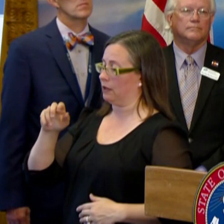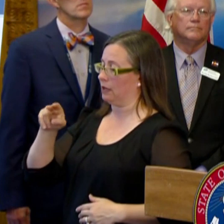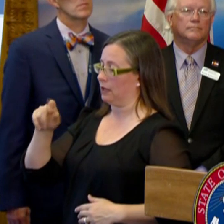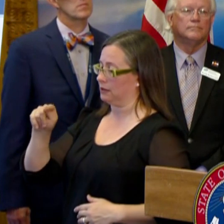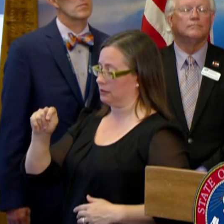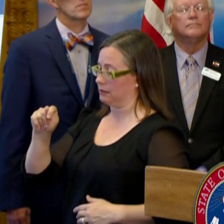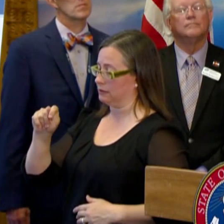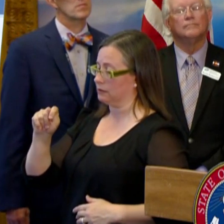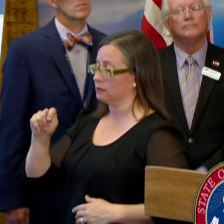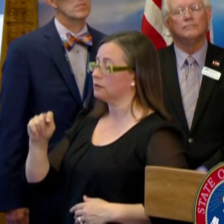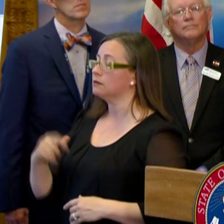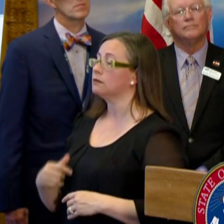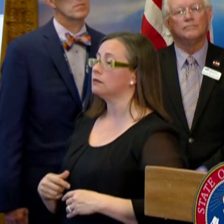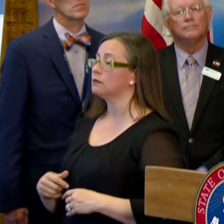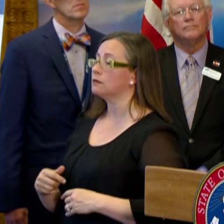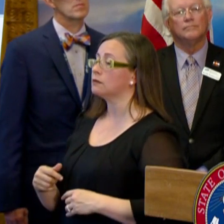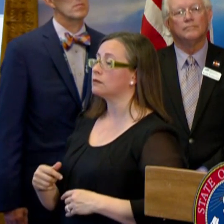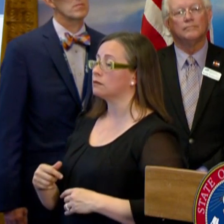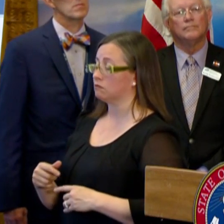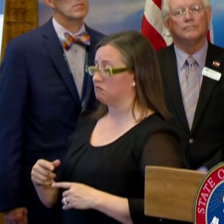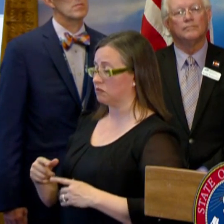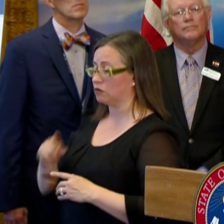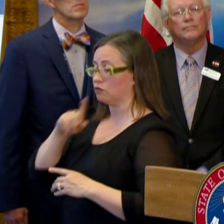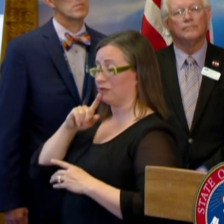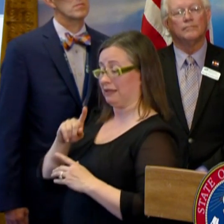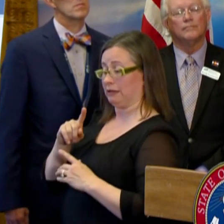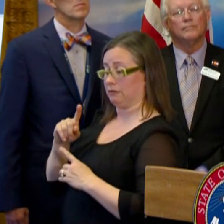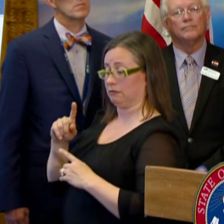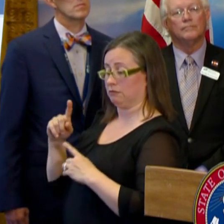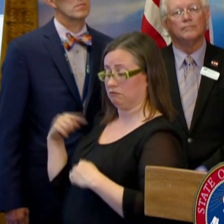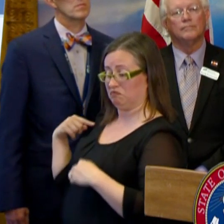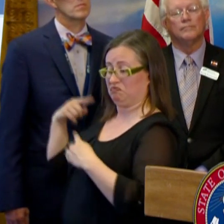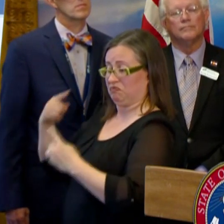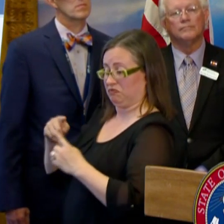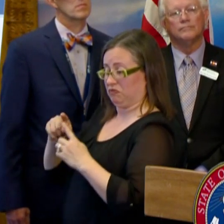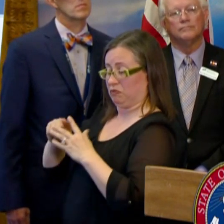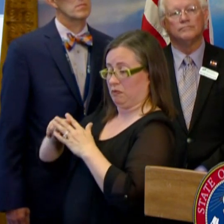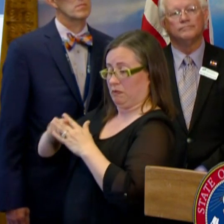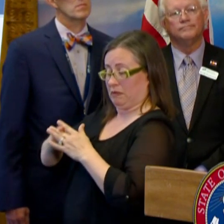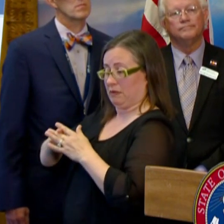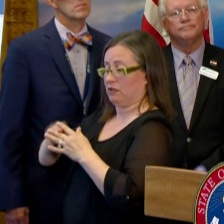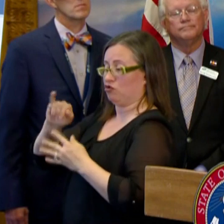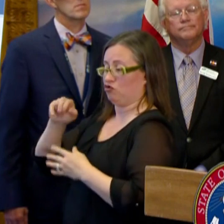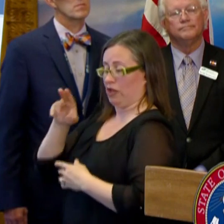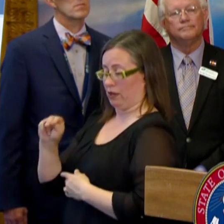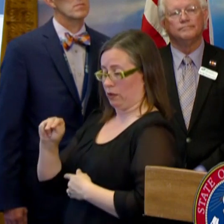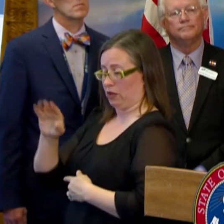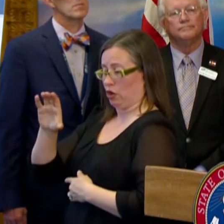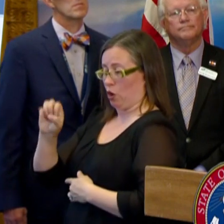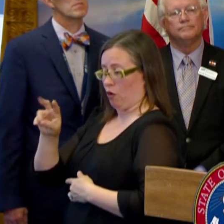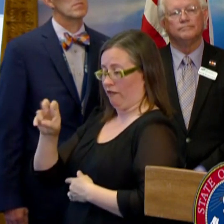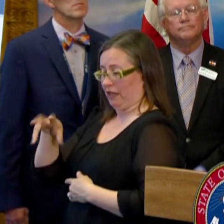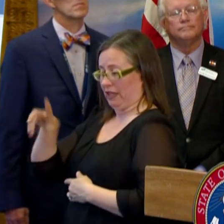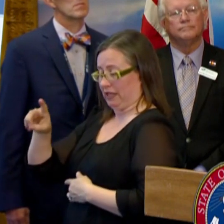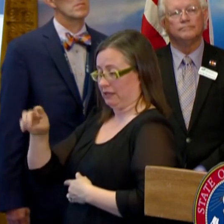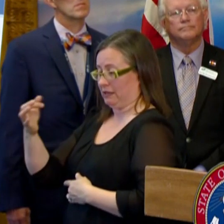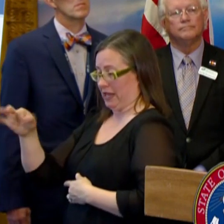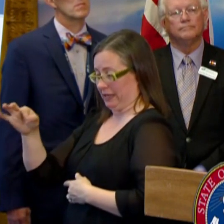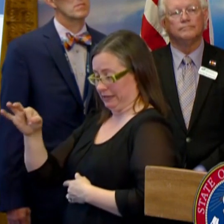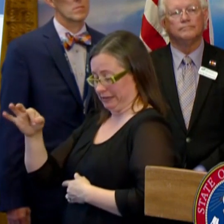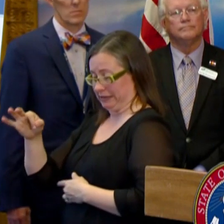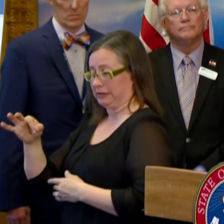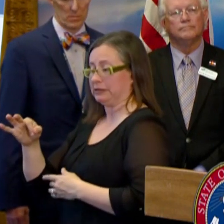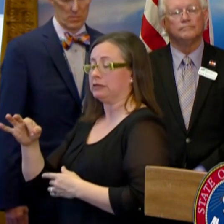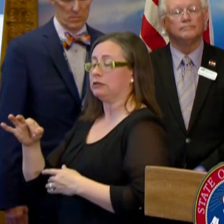the Colorado Department of Public Health since the beginning of January in response to COVID-19, we are now elevated our operations to its